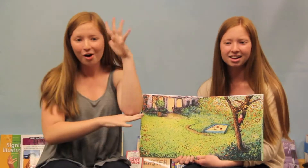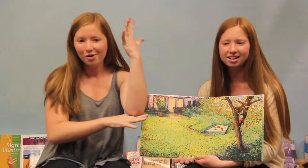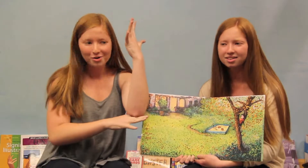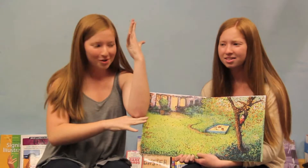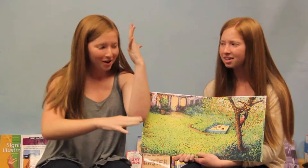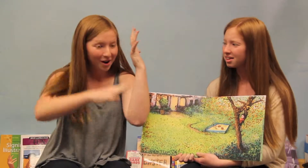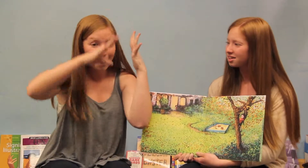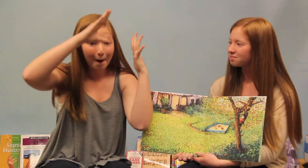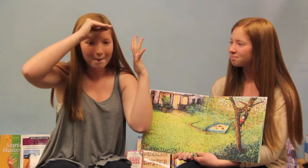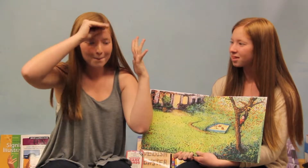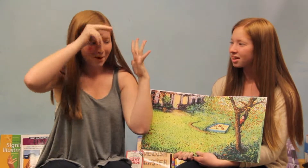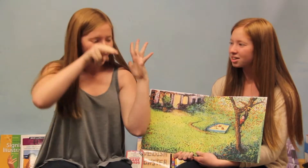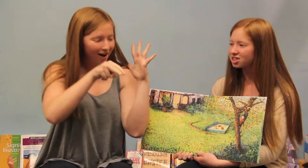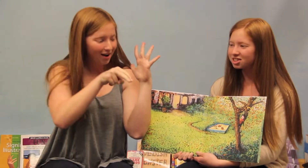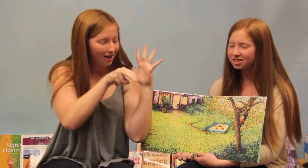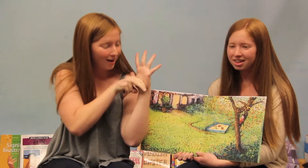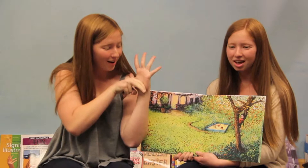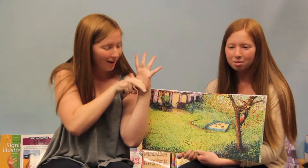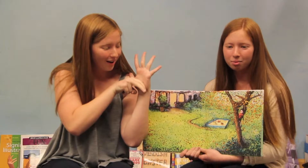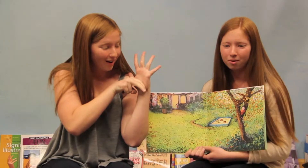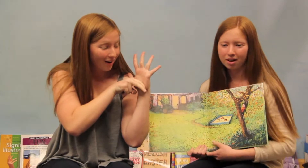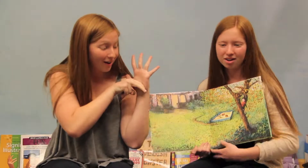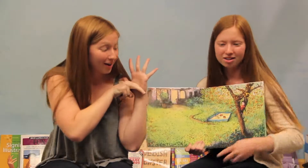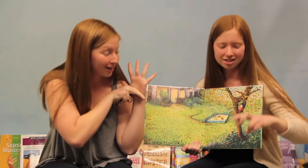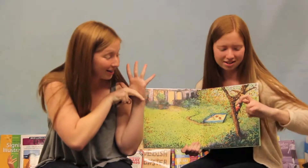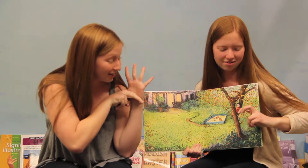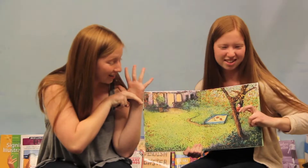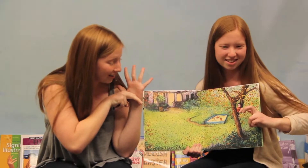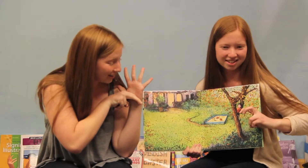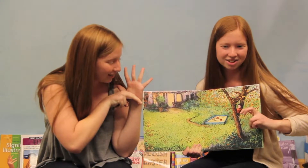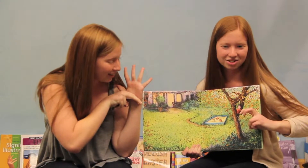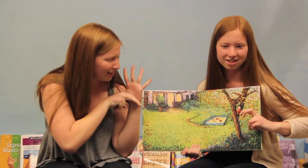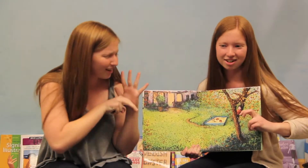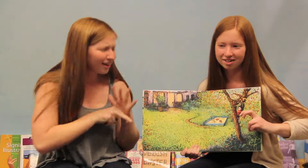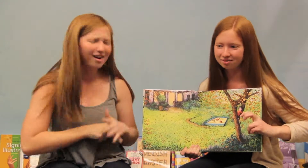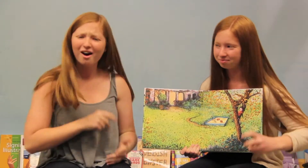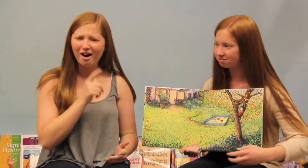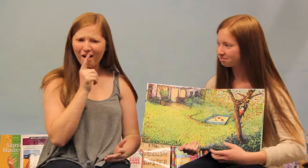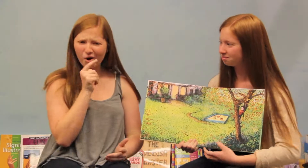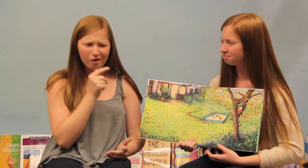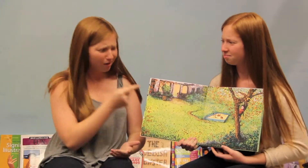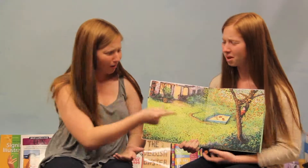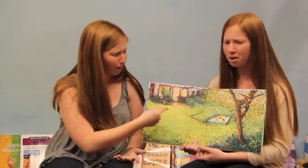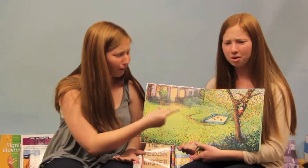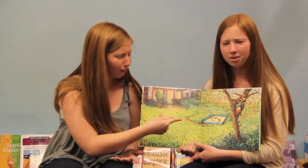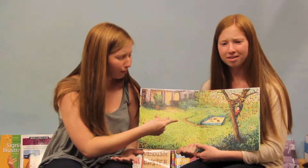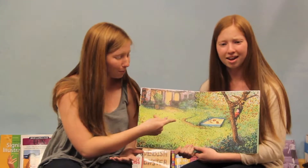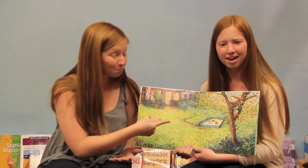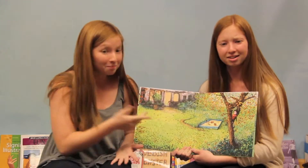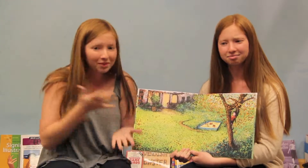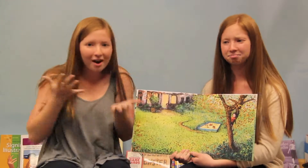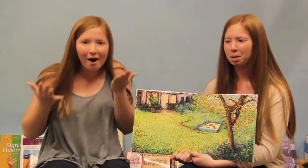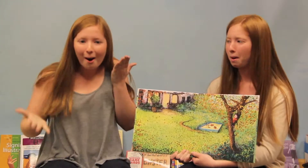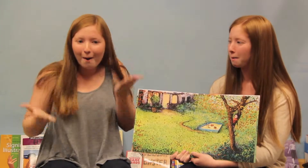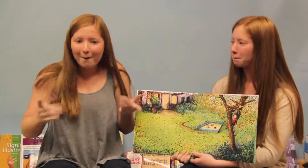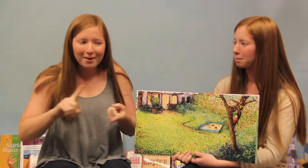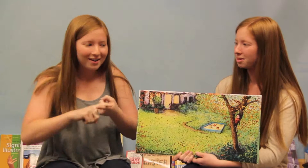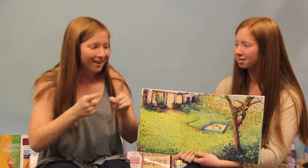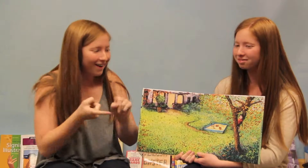she's looking at a boy resting in a tree who are they maybe they're